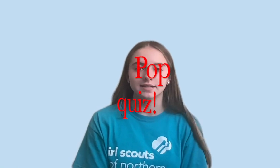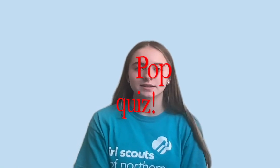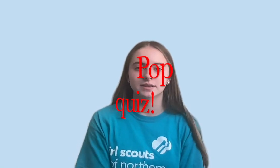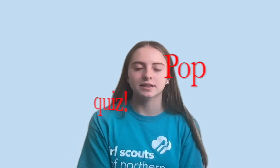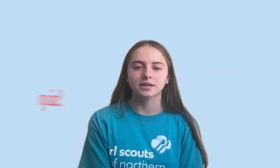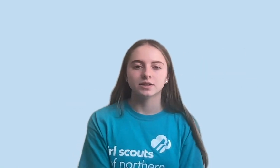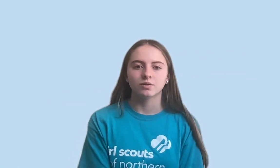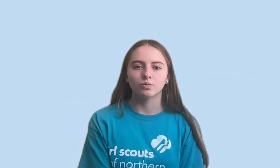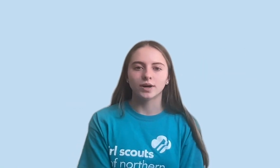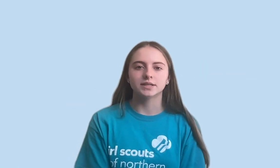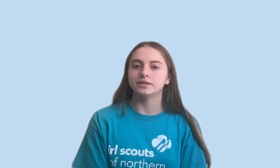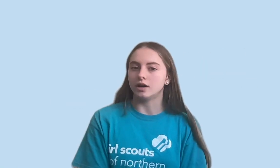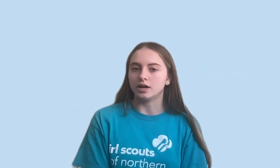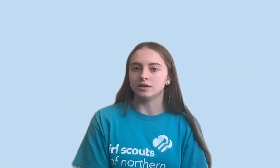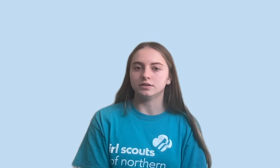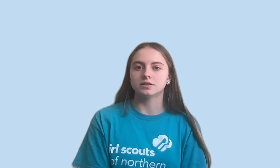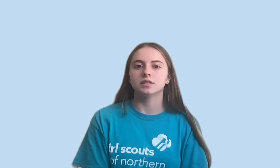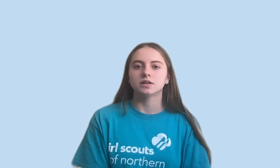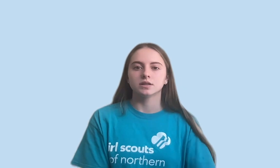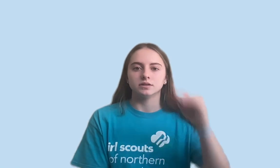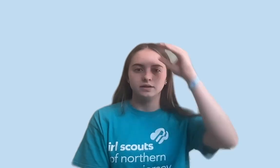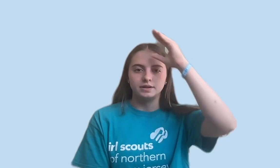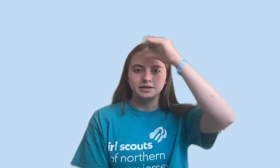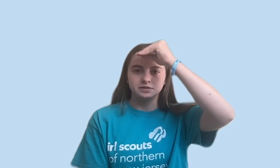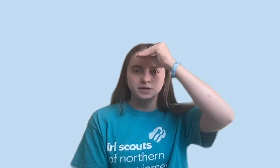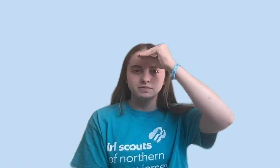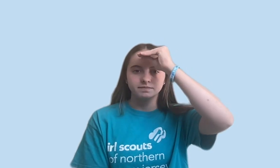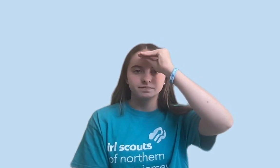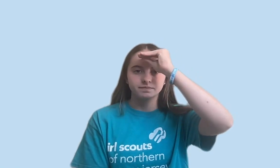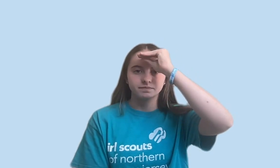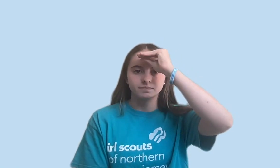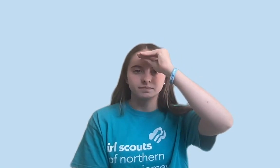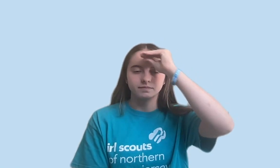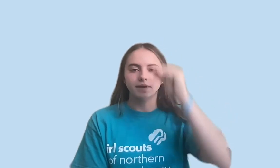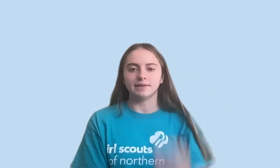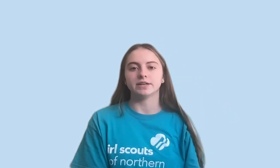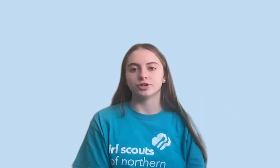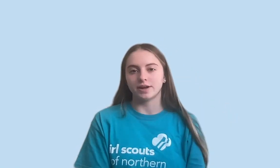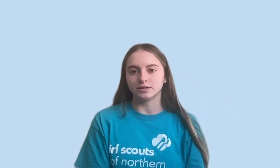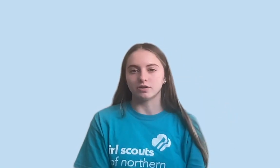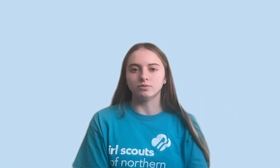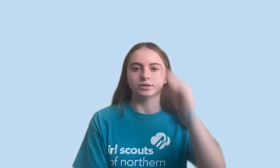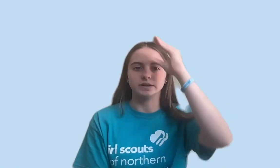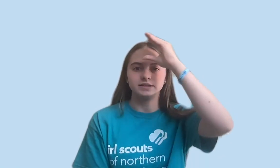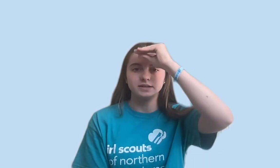practice. What does this mean? And make sure you answer at home. So what does this